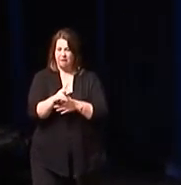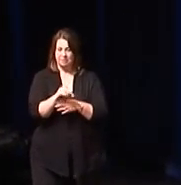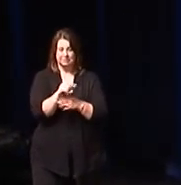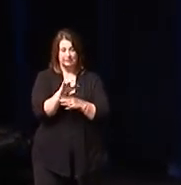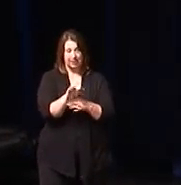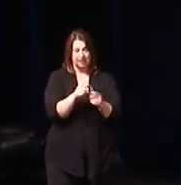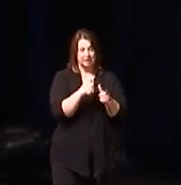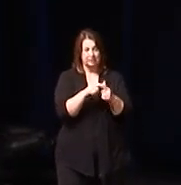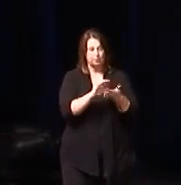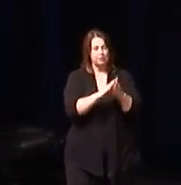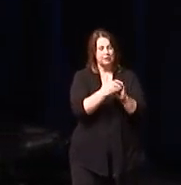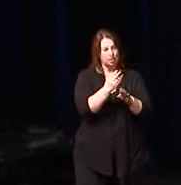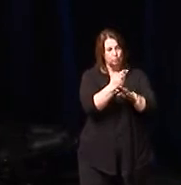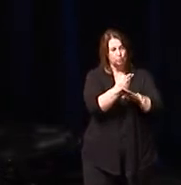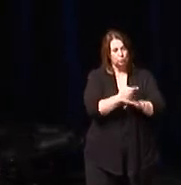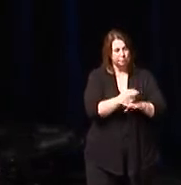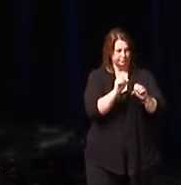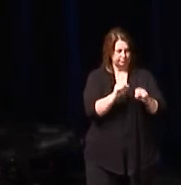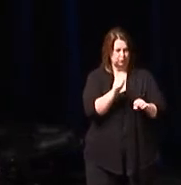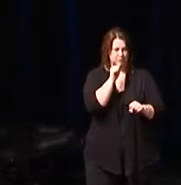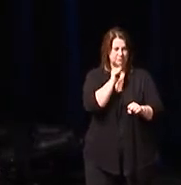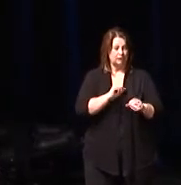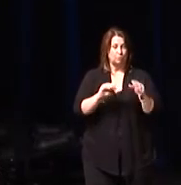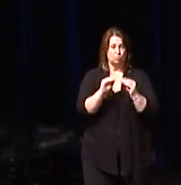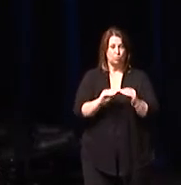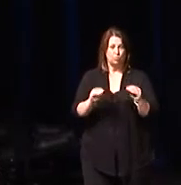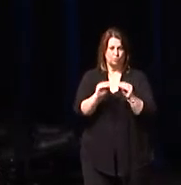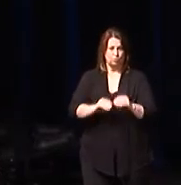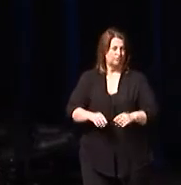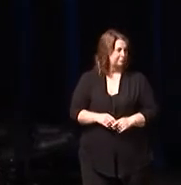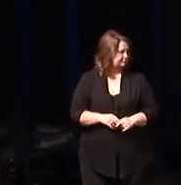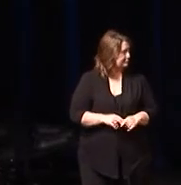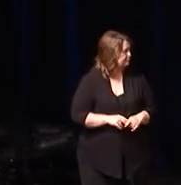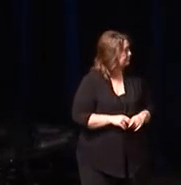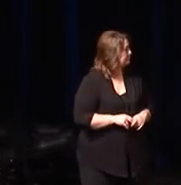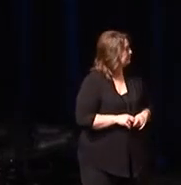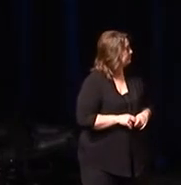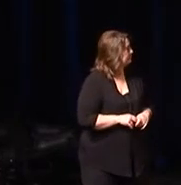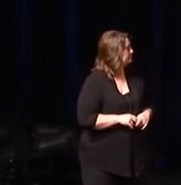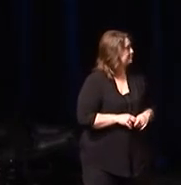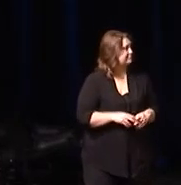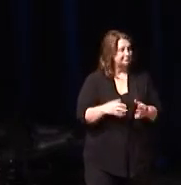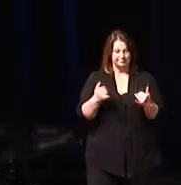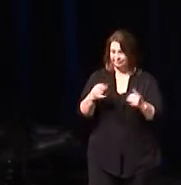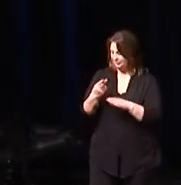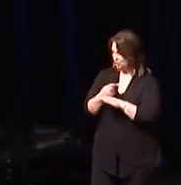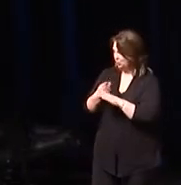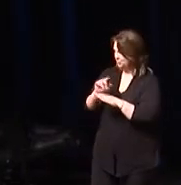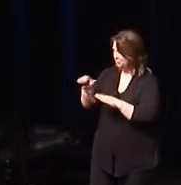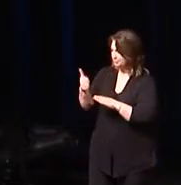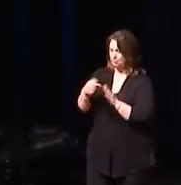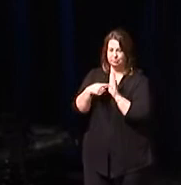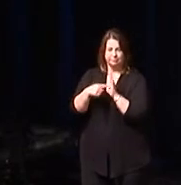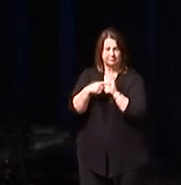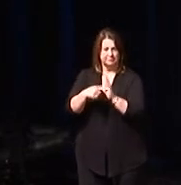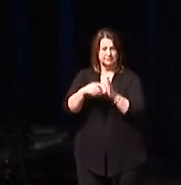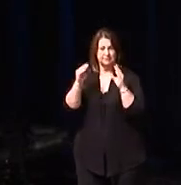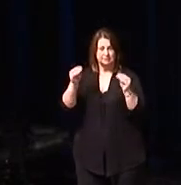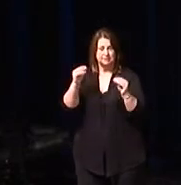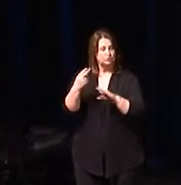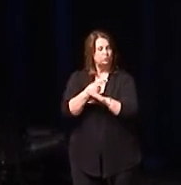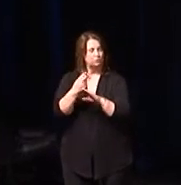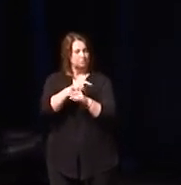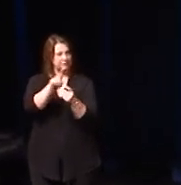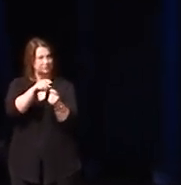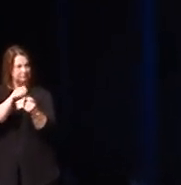gradually get where he can tolerate more and more of it. Now let's give some other examples of teaching using